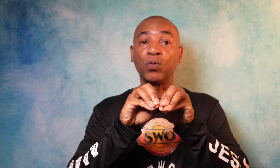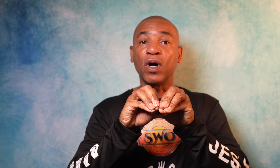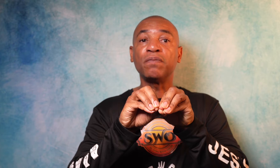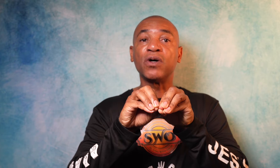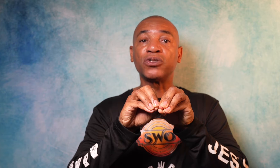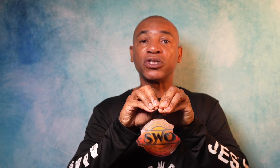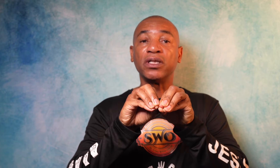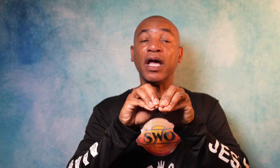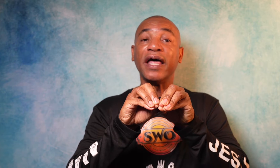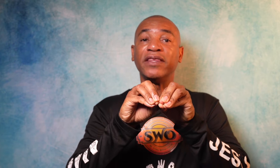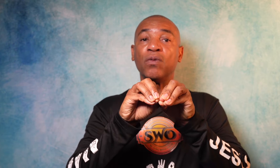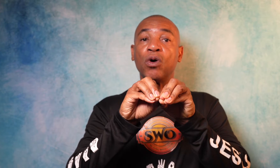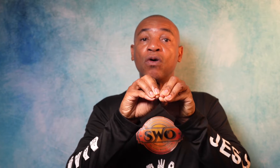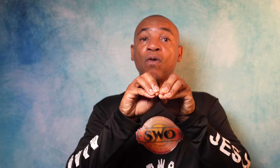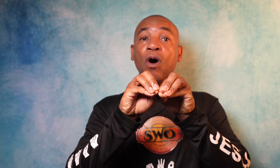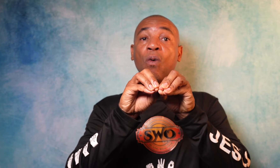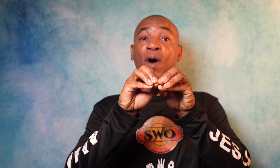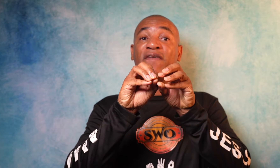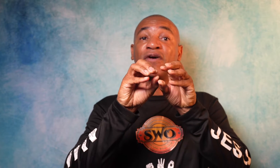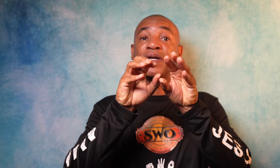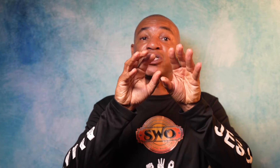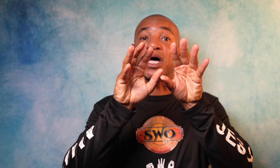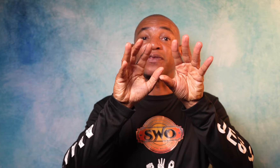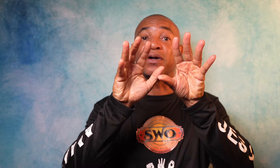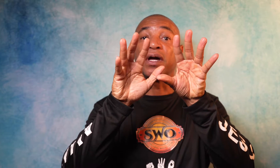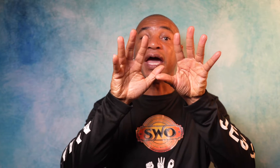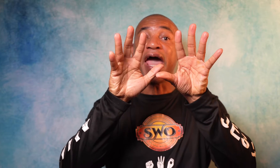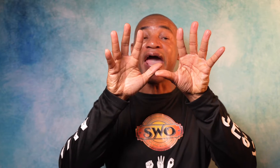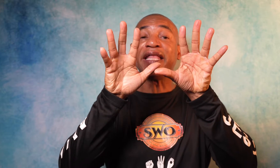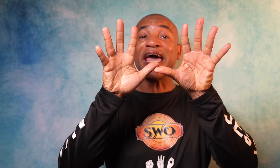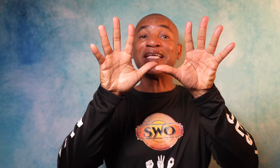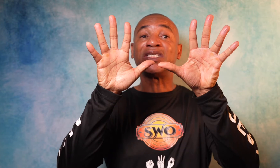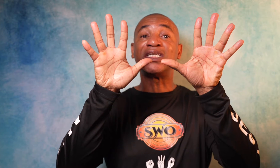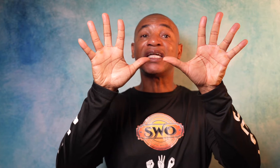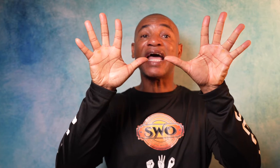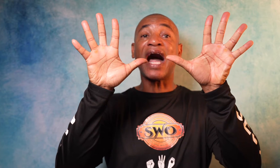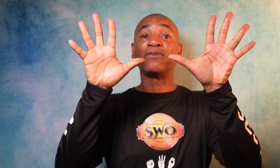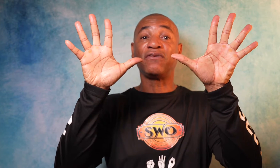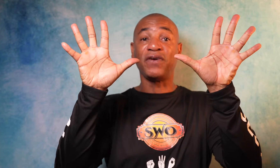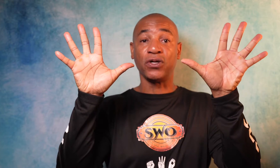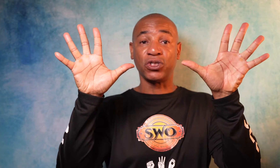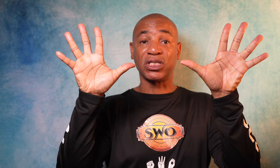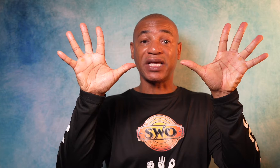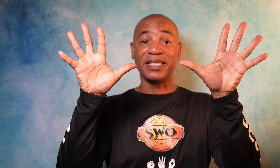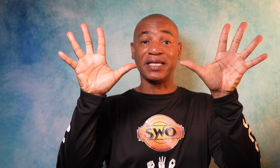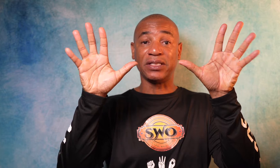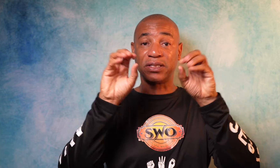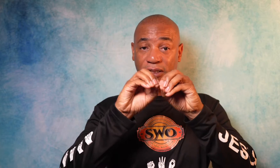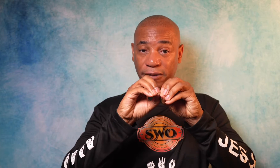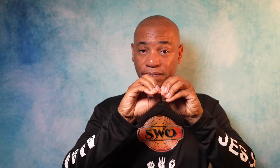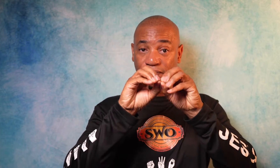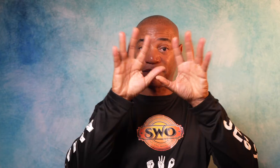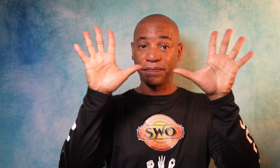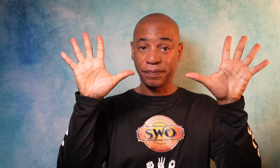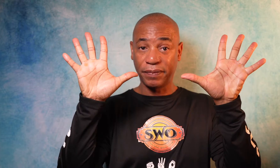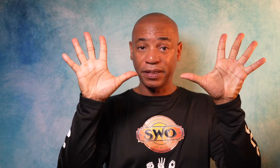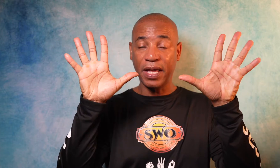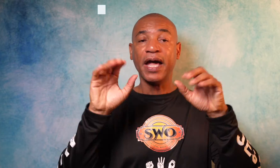one motion, they will go away from each other and extend out the fingers, just like this.